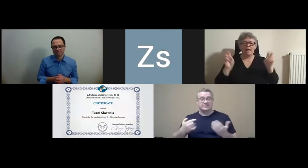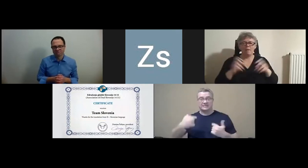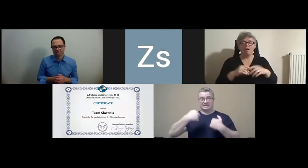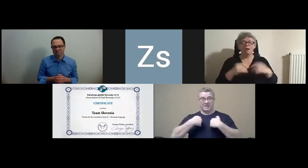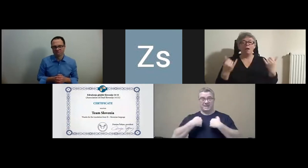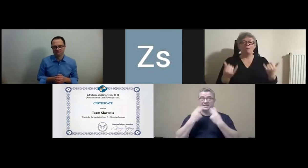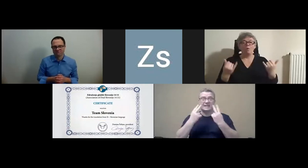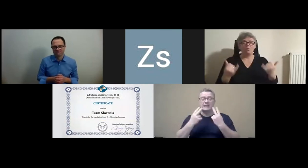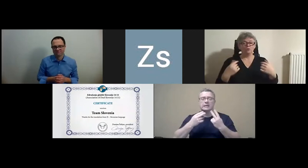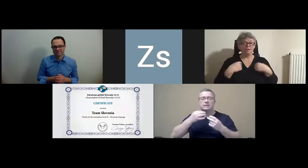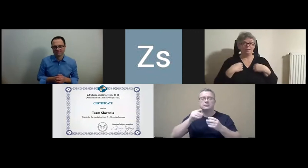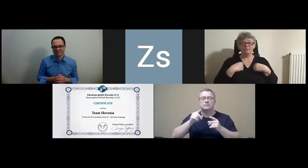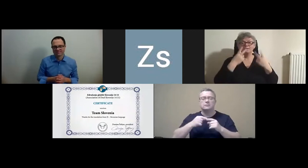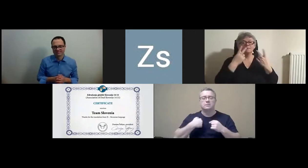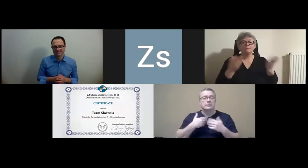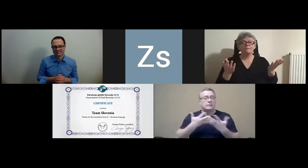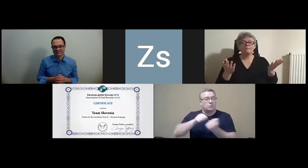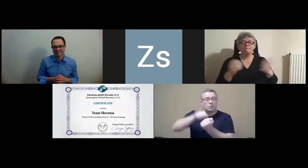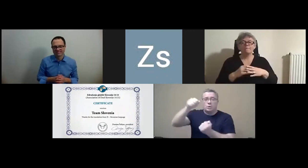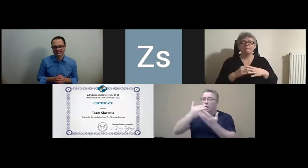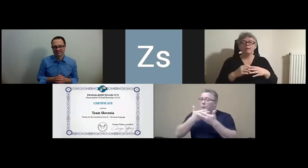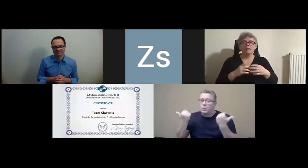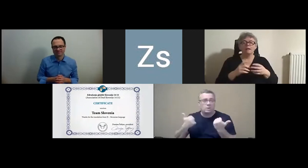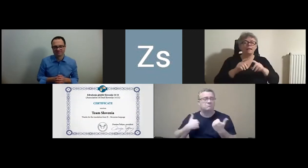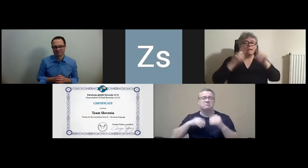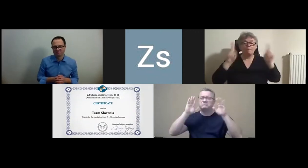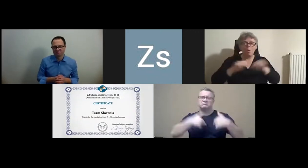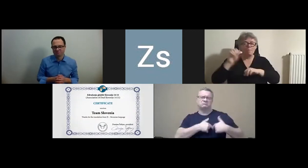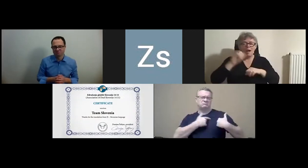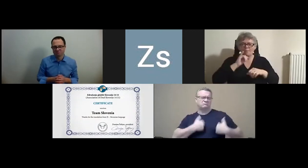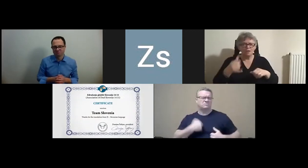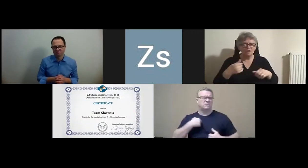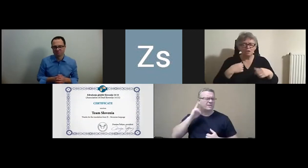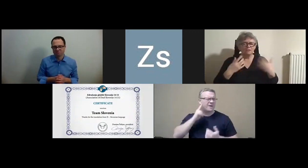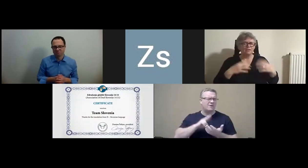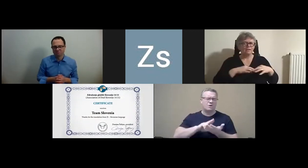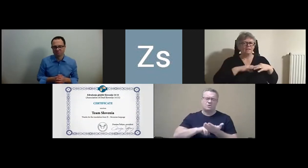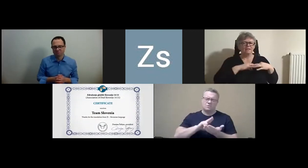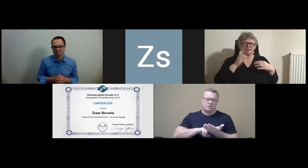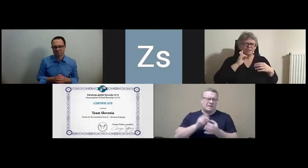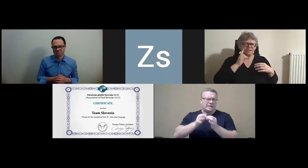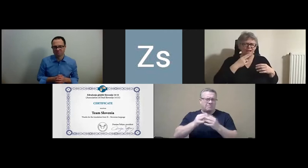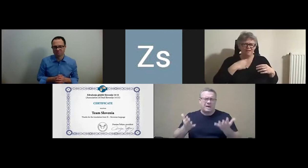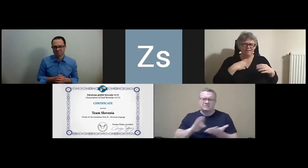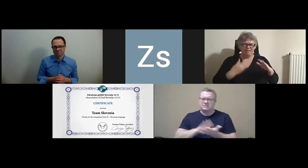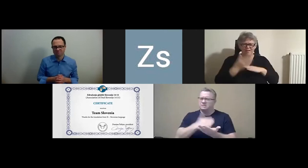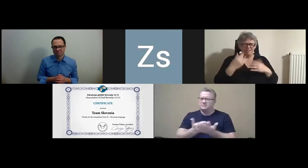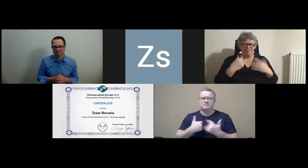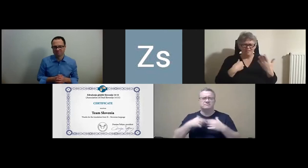colleagues from all around the world on deaf culture, deaf personalities.